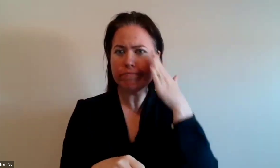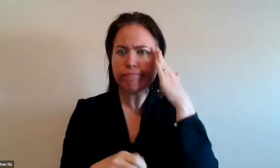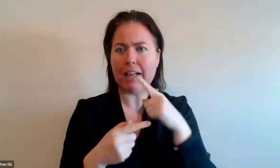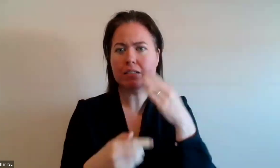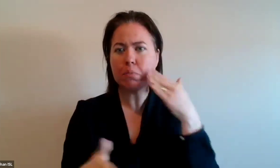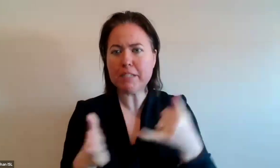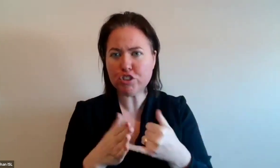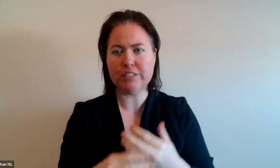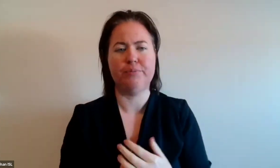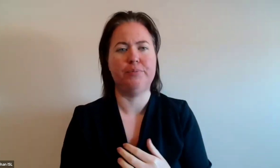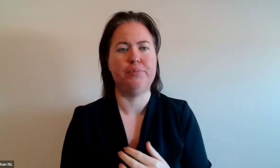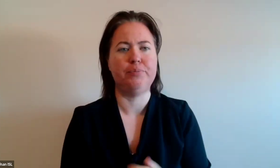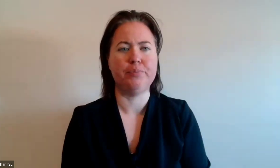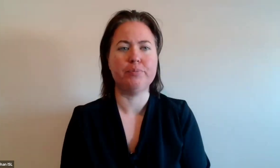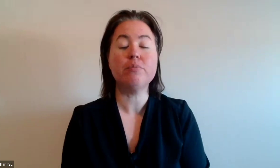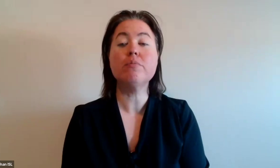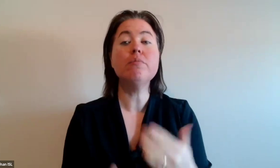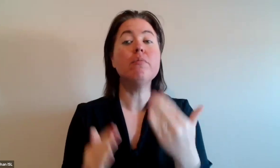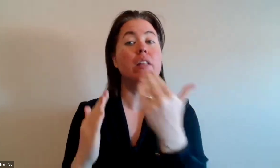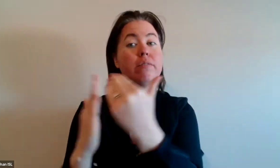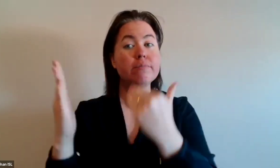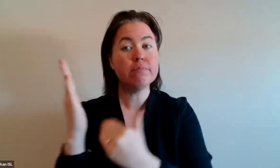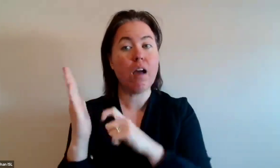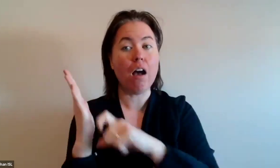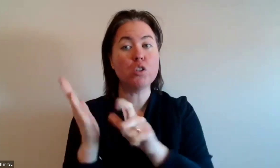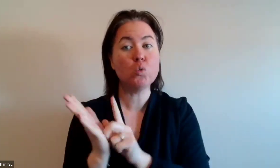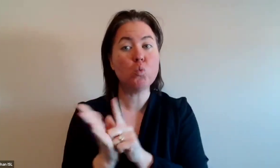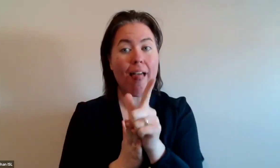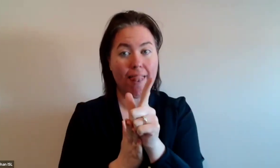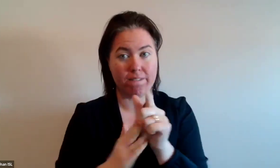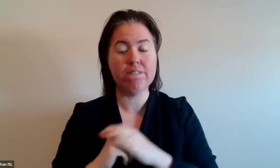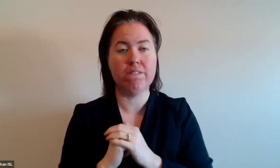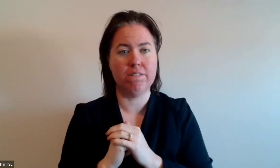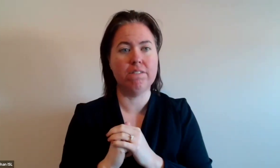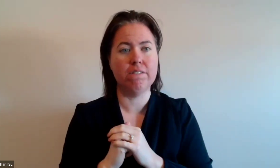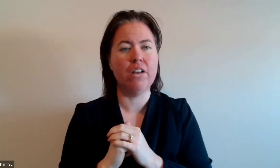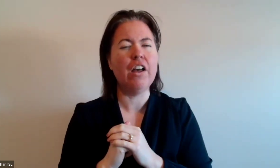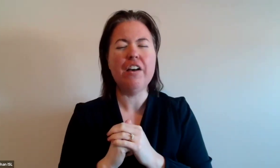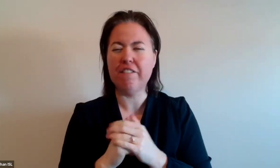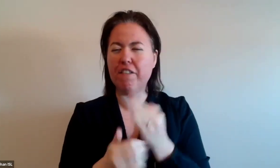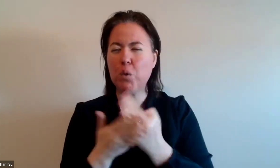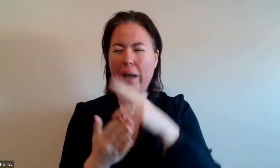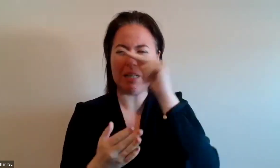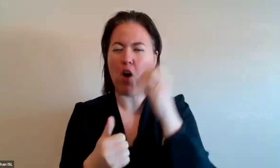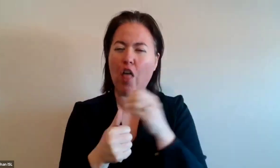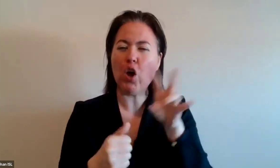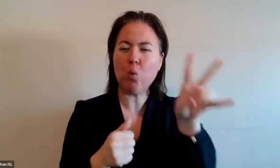And then if we get to Article 12, I will just do a few more examples, and the rest you